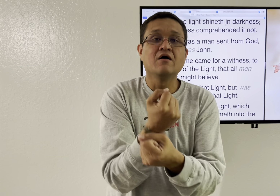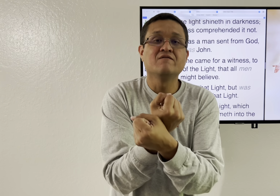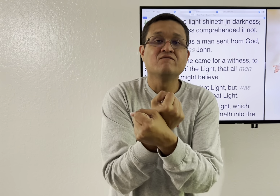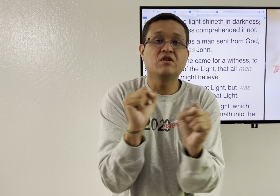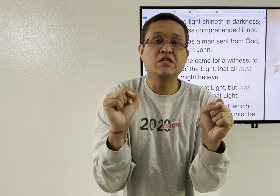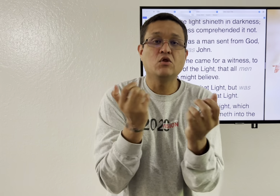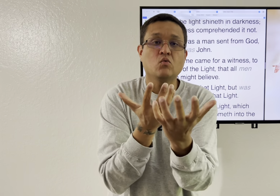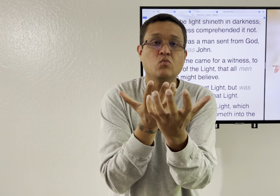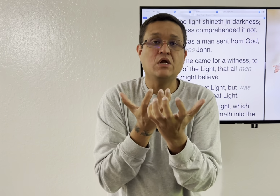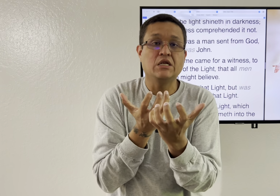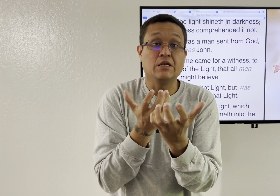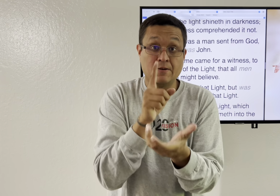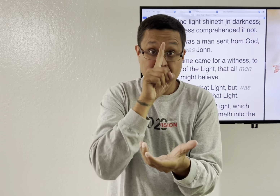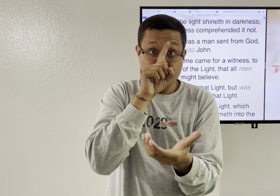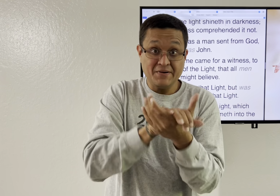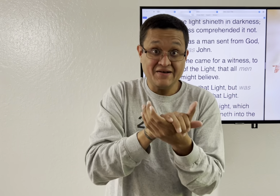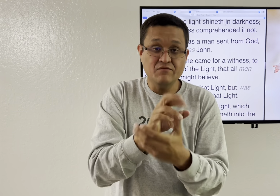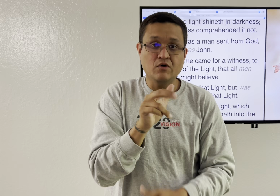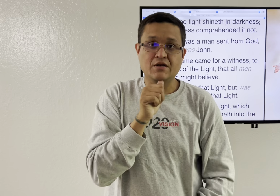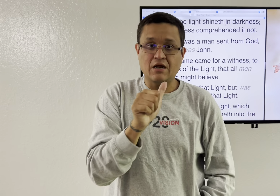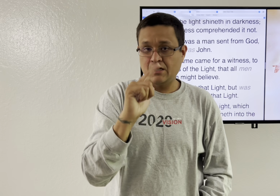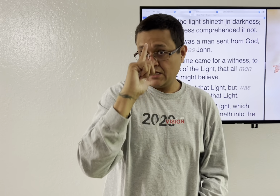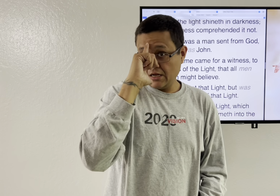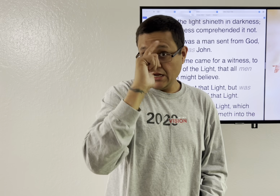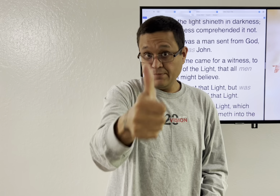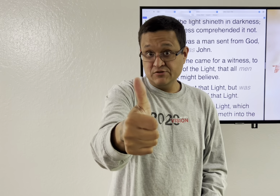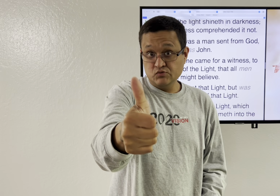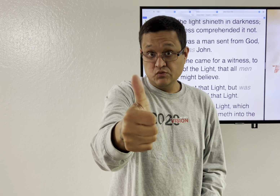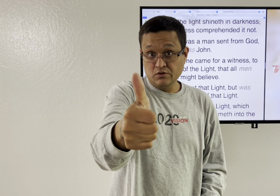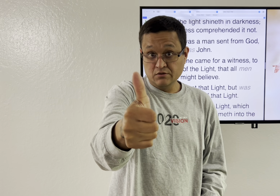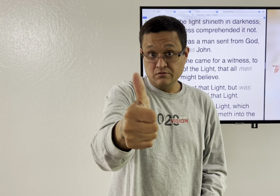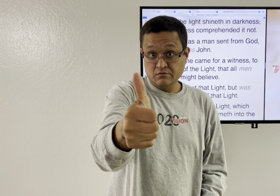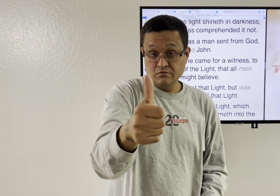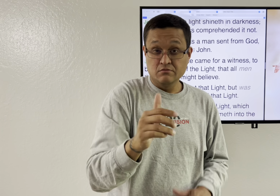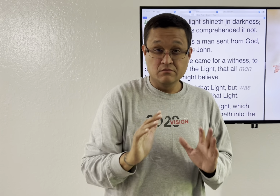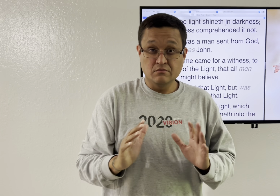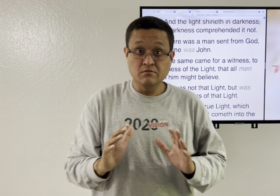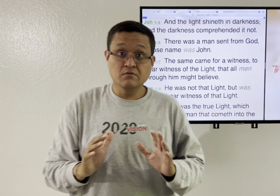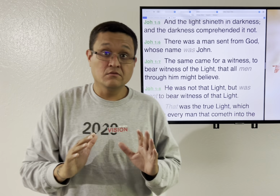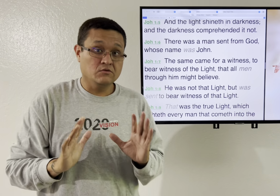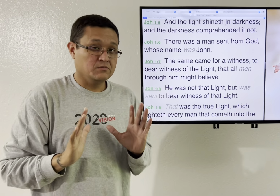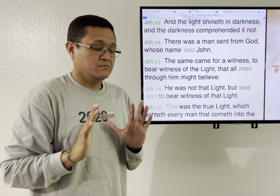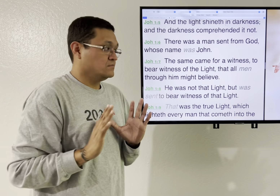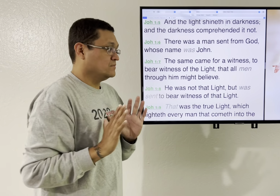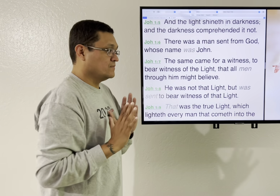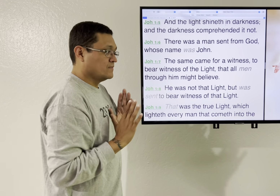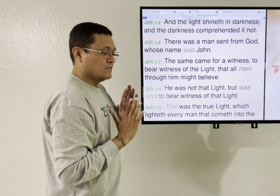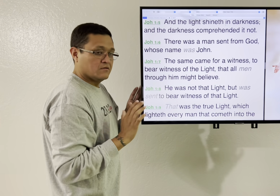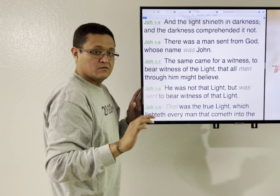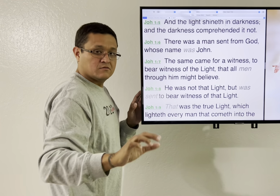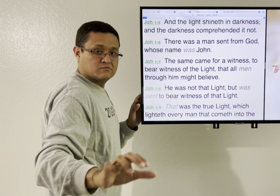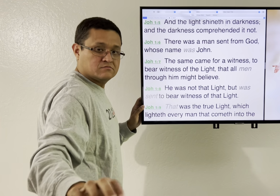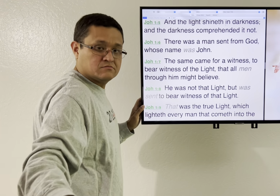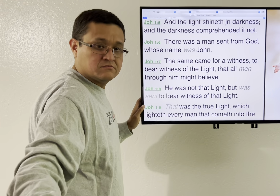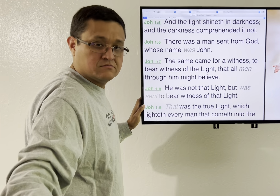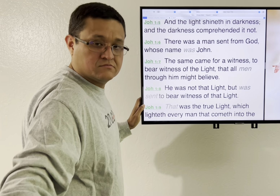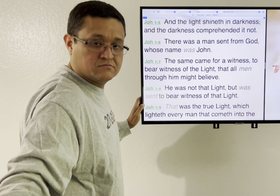Not guaranteed that you believe, but you decide. You decide. It's up to you if you want to believe or not.